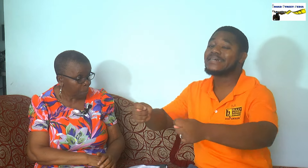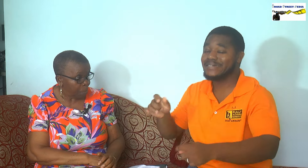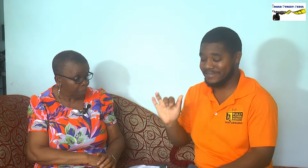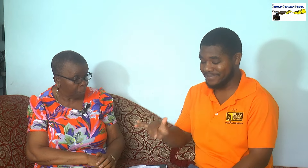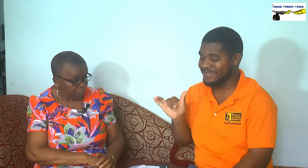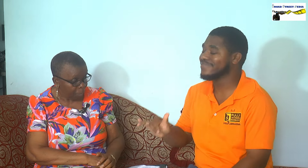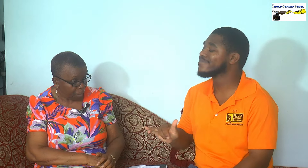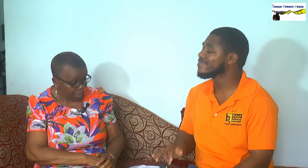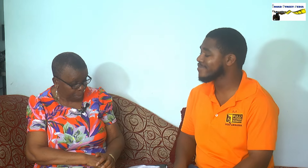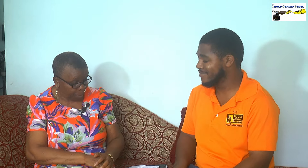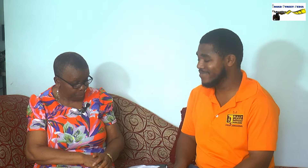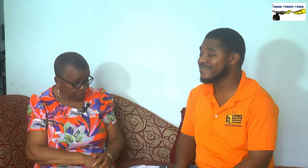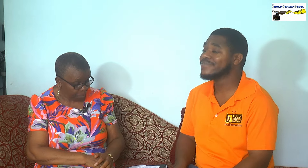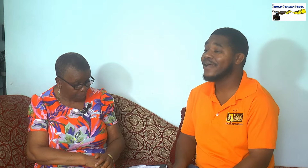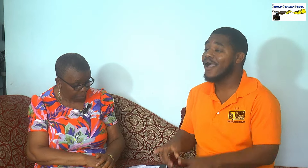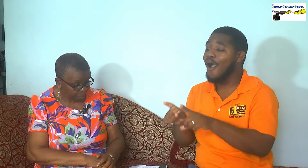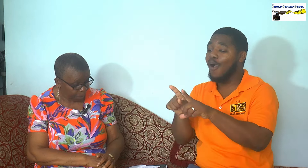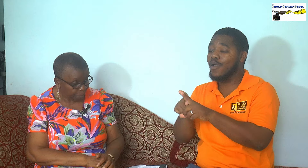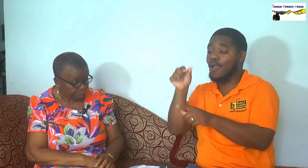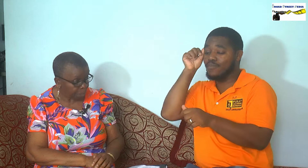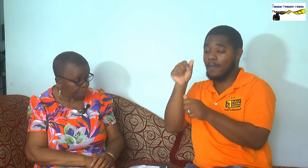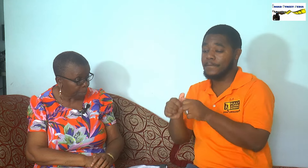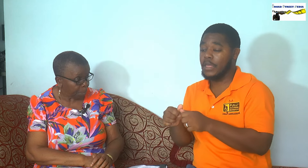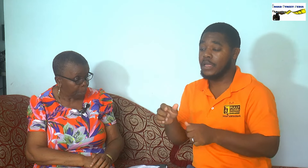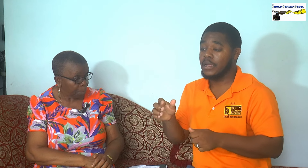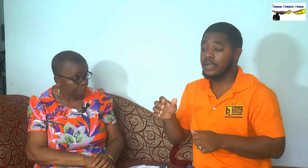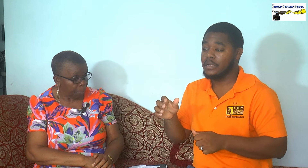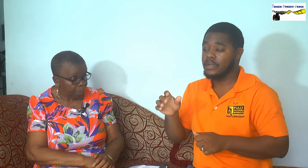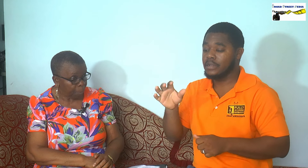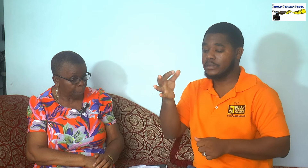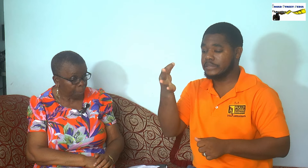You're right, they had a tray. Okay. Mm. Also, I remember